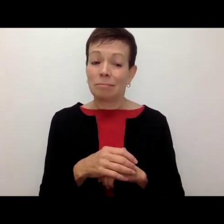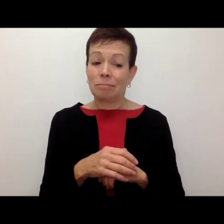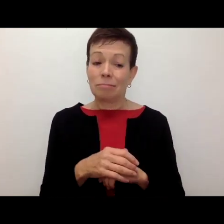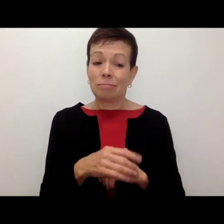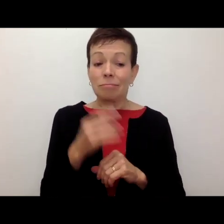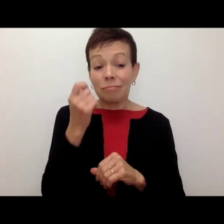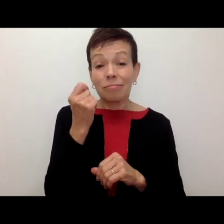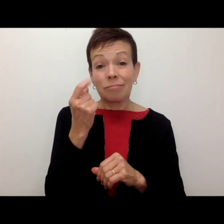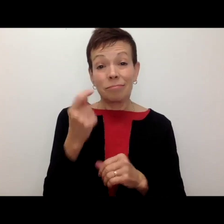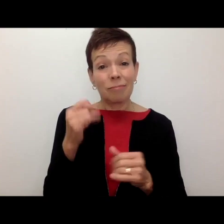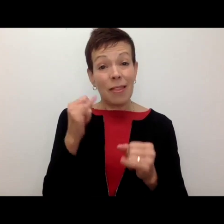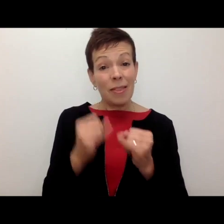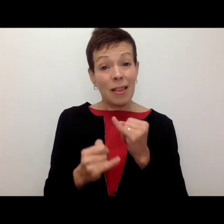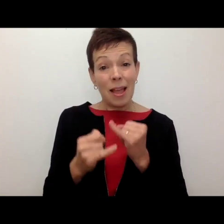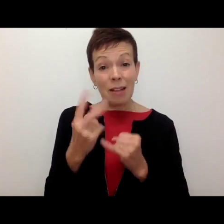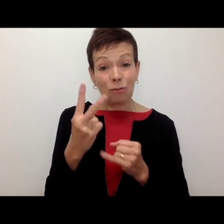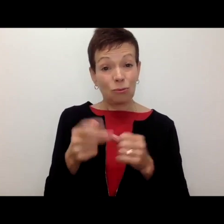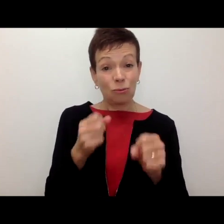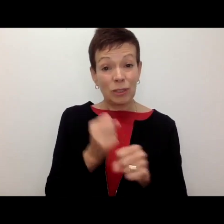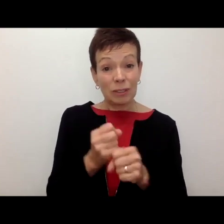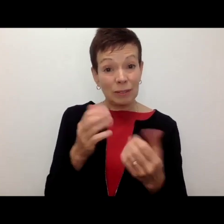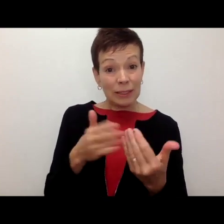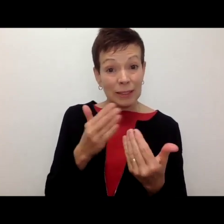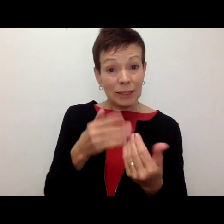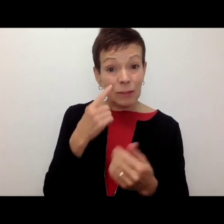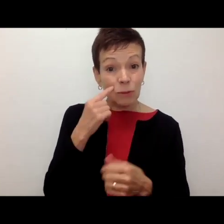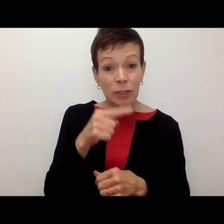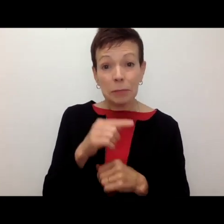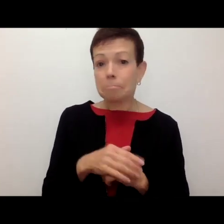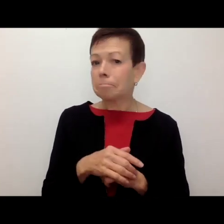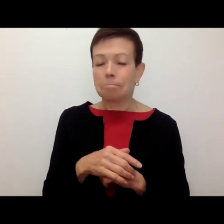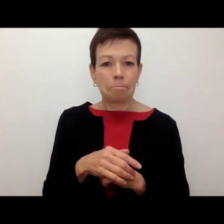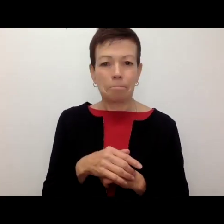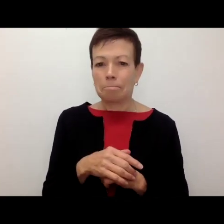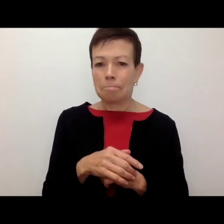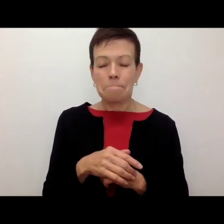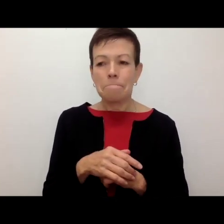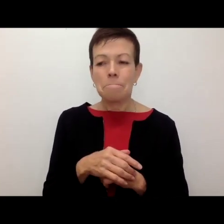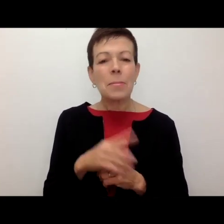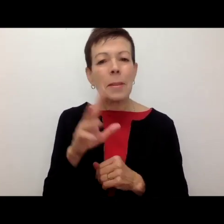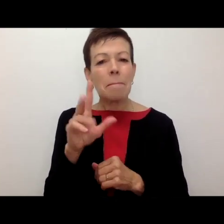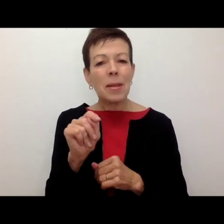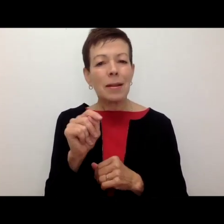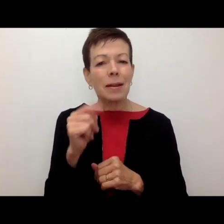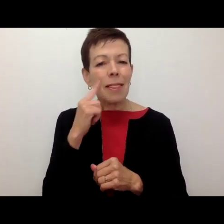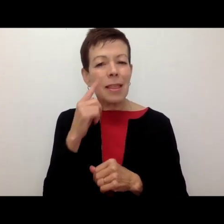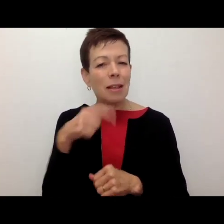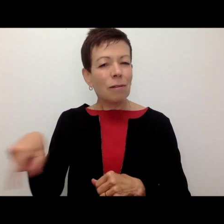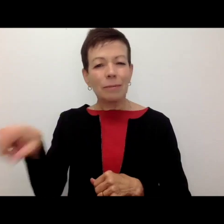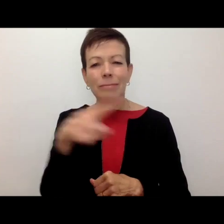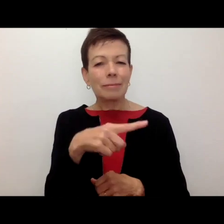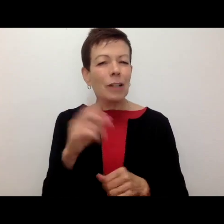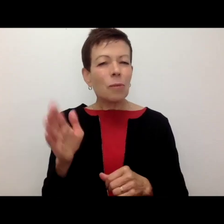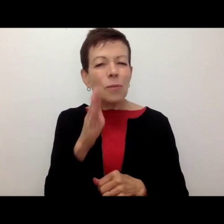complain. The last 2 years were not easy for Len. And I think for all of